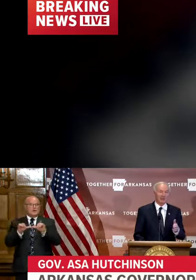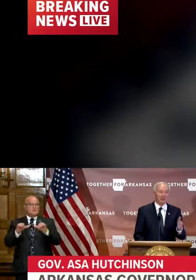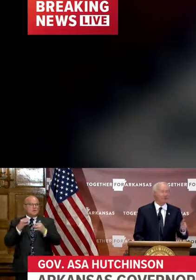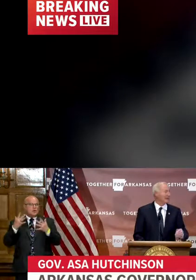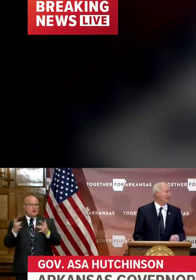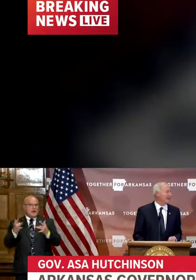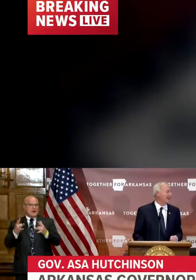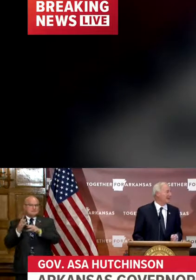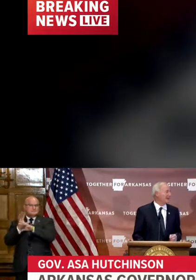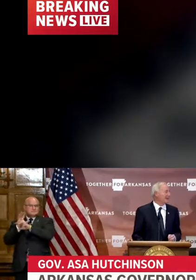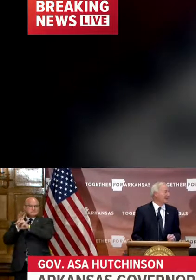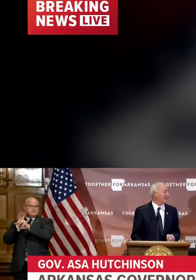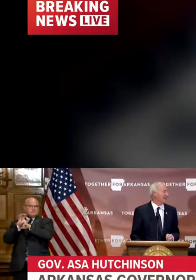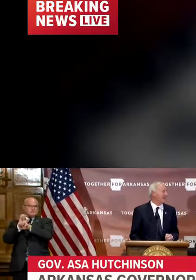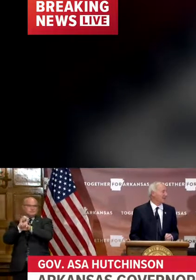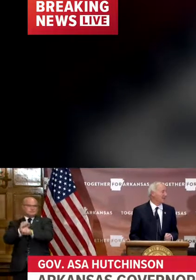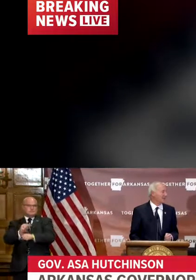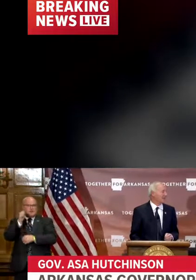is a trend